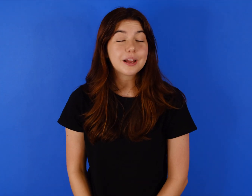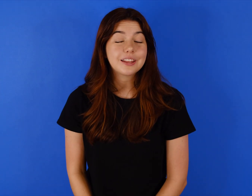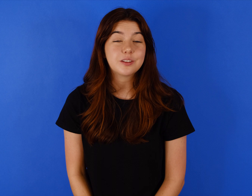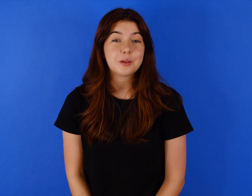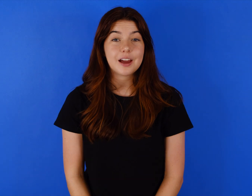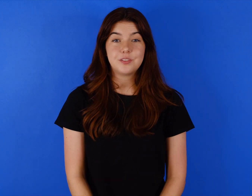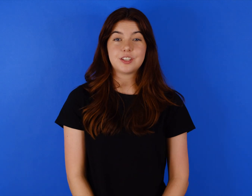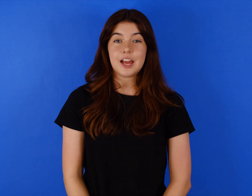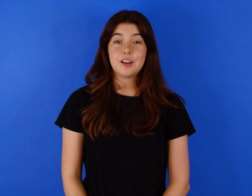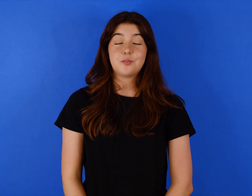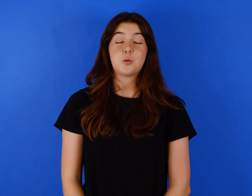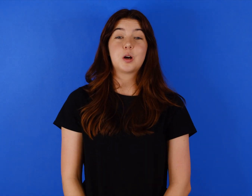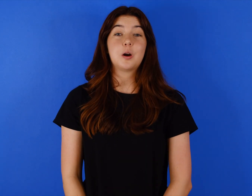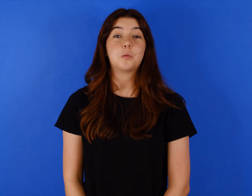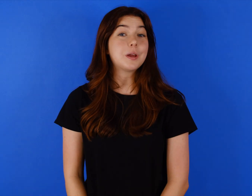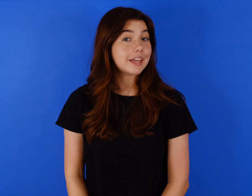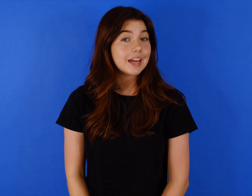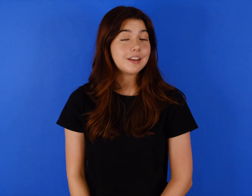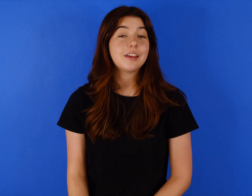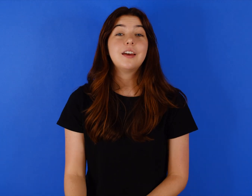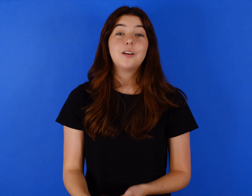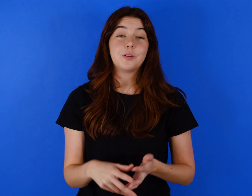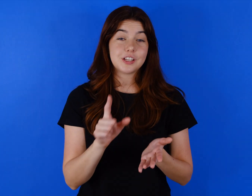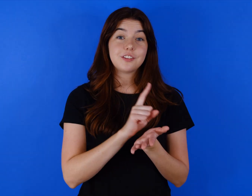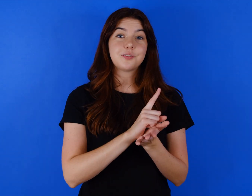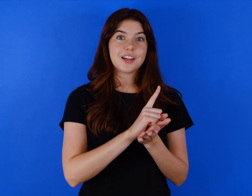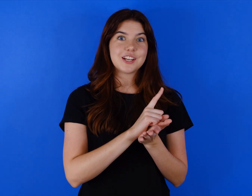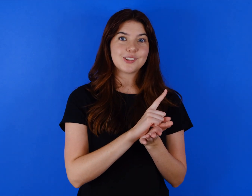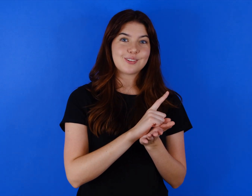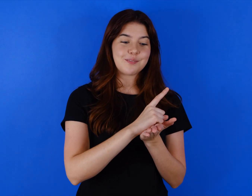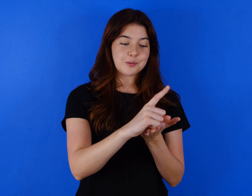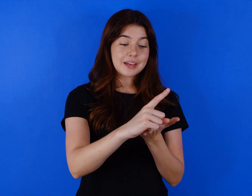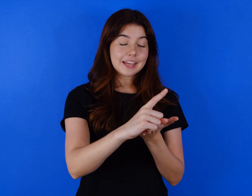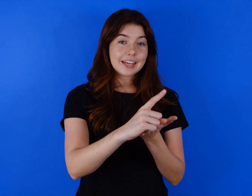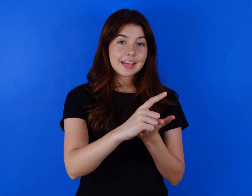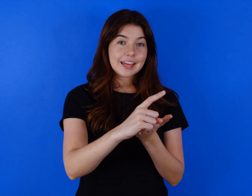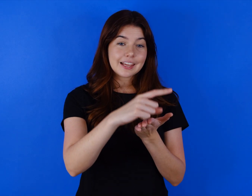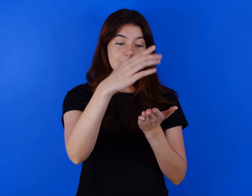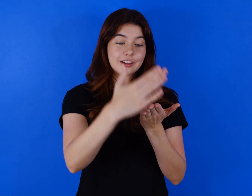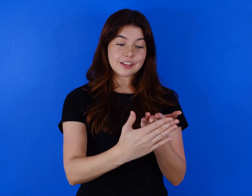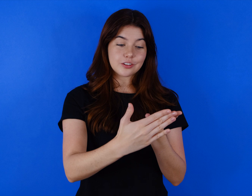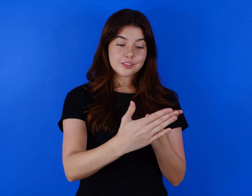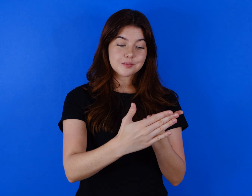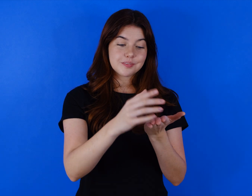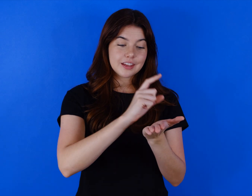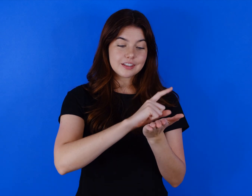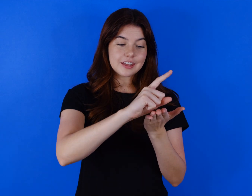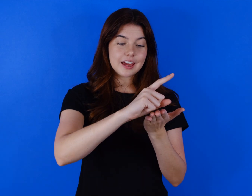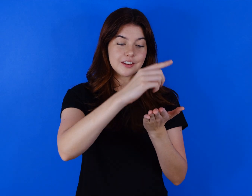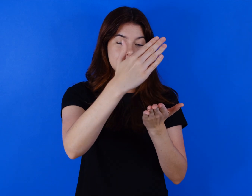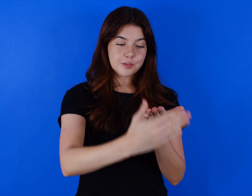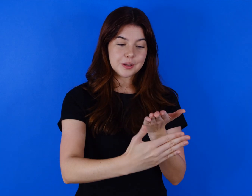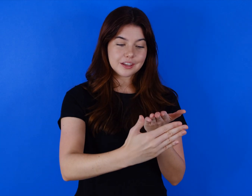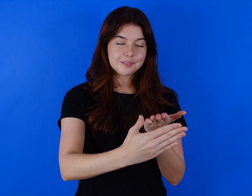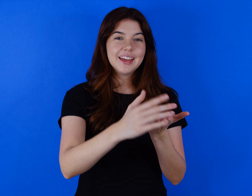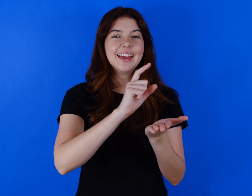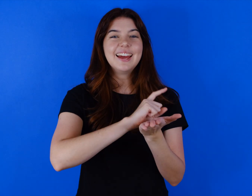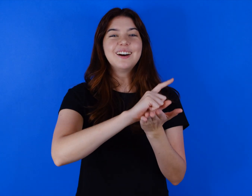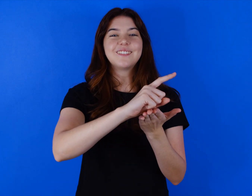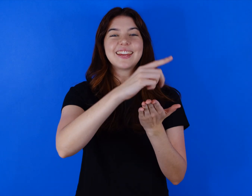least, we have the sign for weekend, which is a variation of sign for week. You go like this. It's at the end of the week.